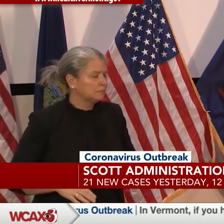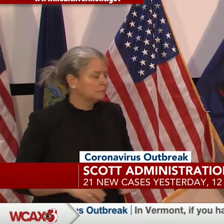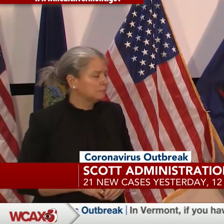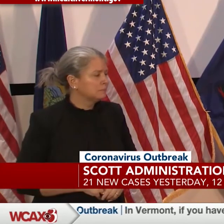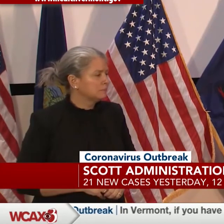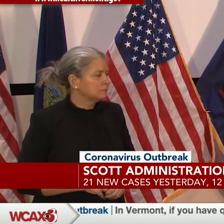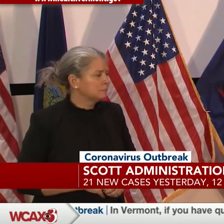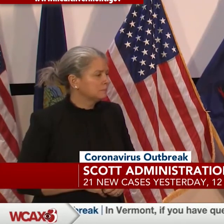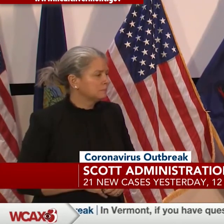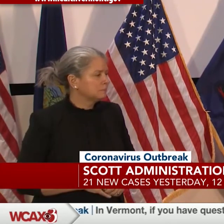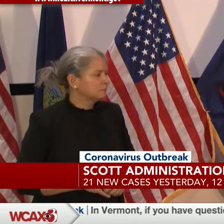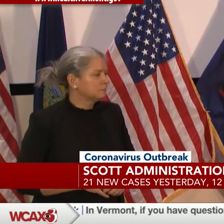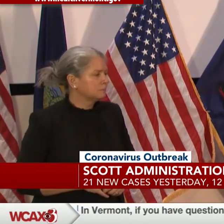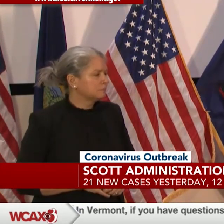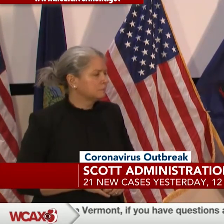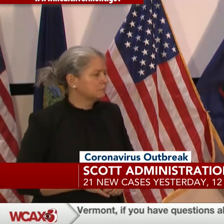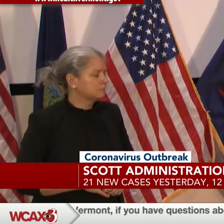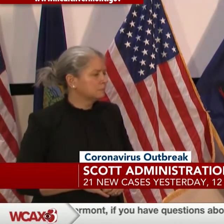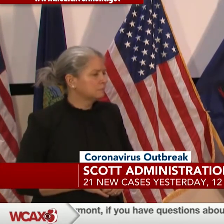Nora, Valley News.